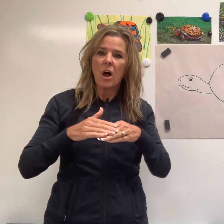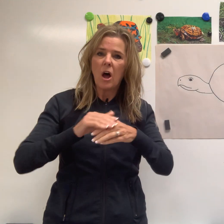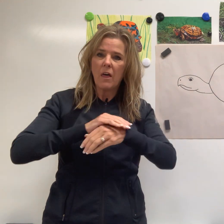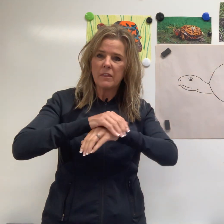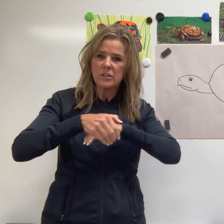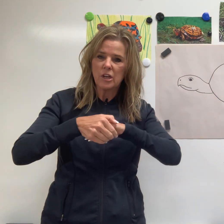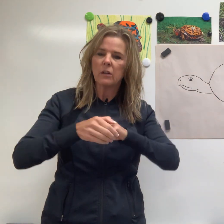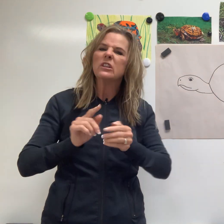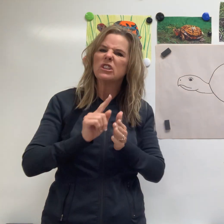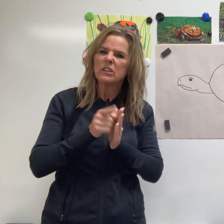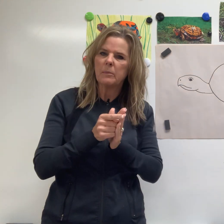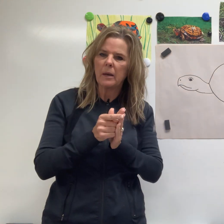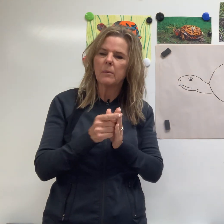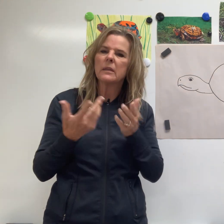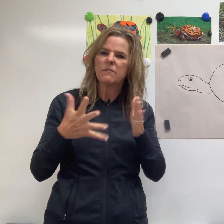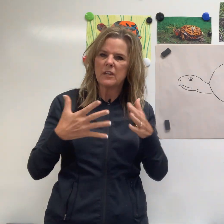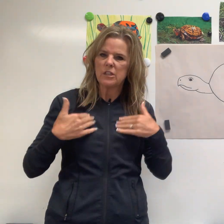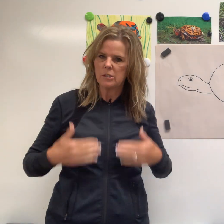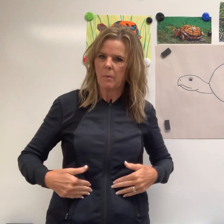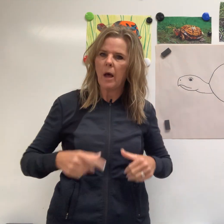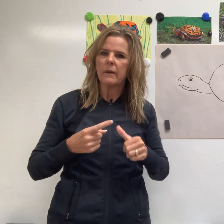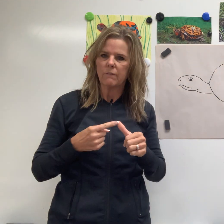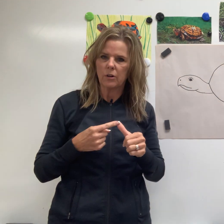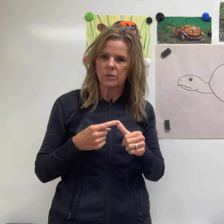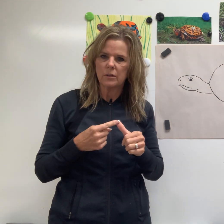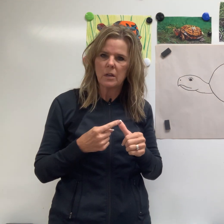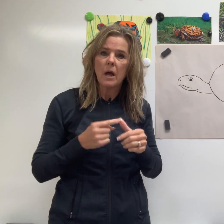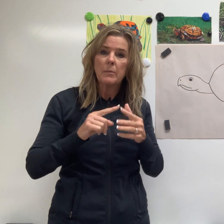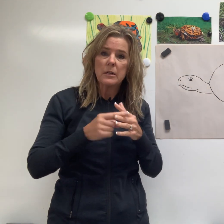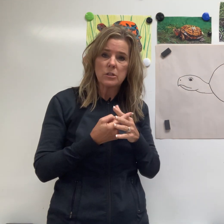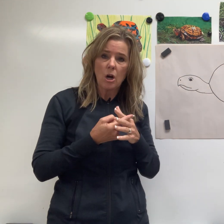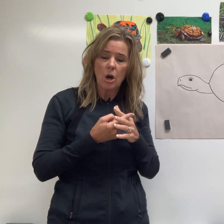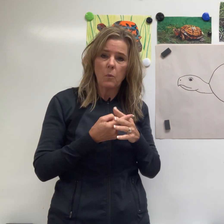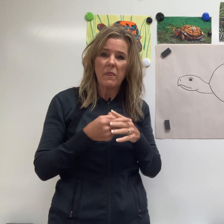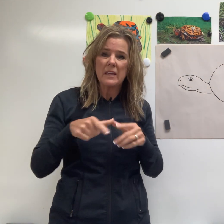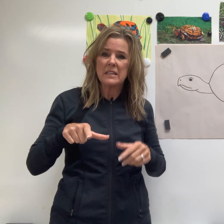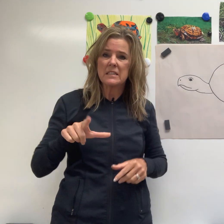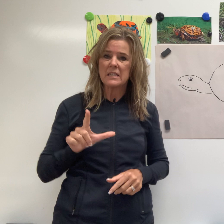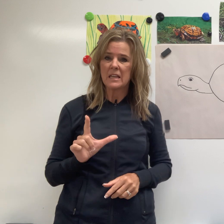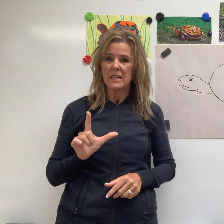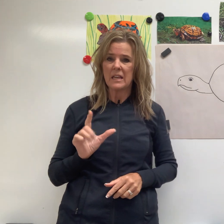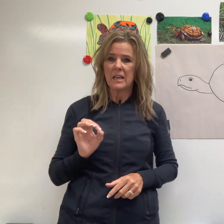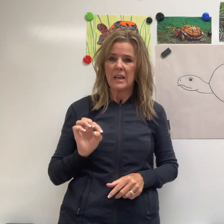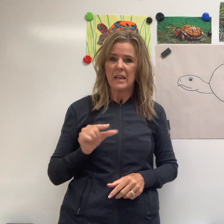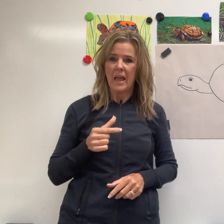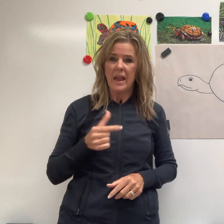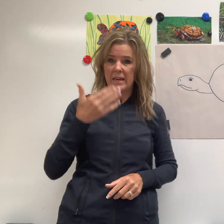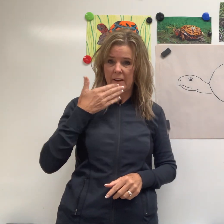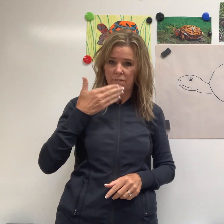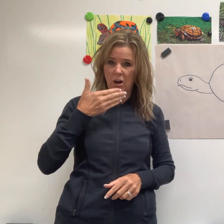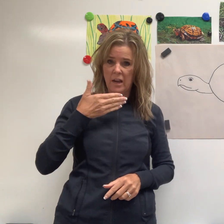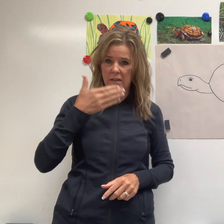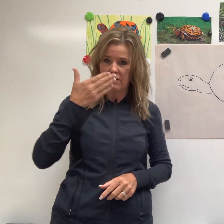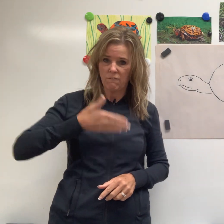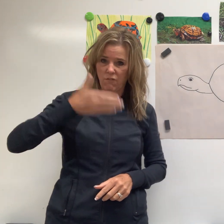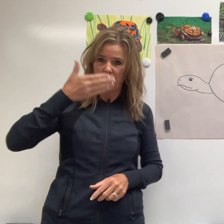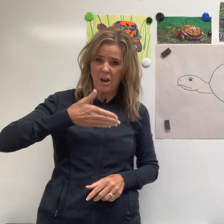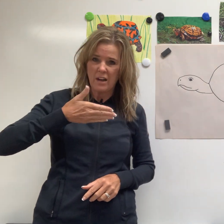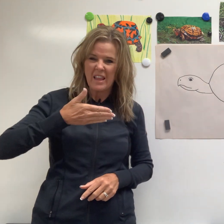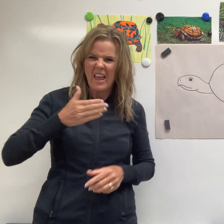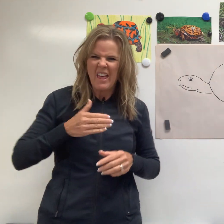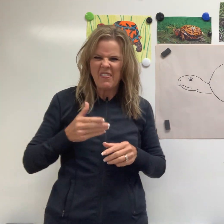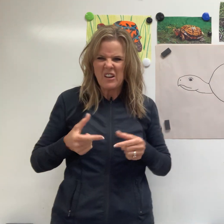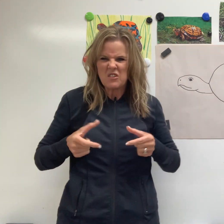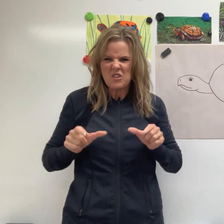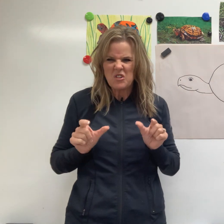Let's go ahead and finish out his body first. So I'm gonna start with his front leg. Now, turtles have pretty short legs.